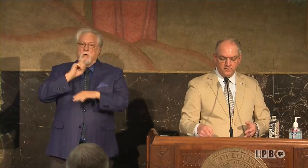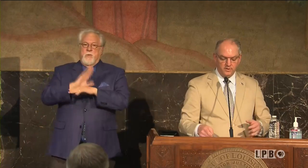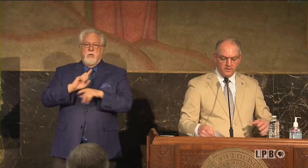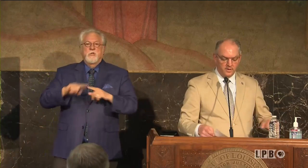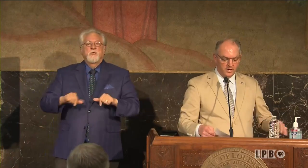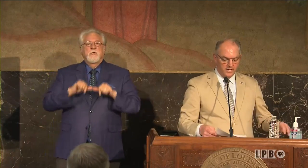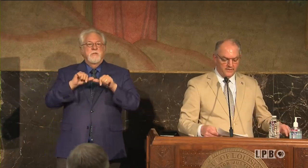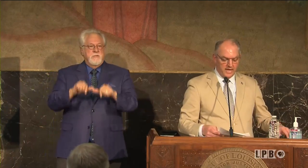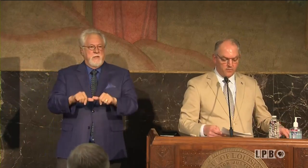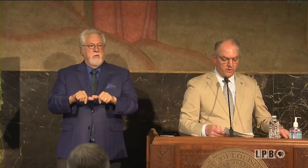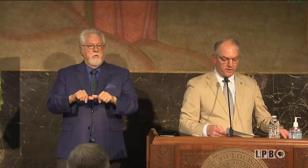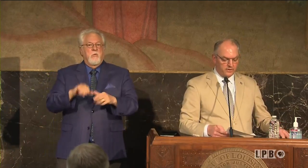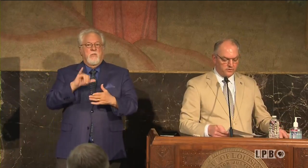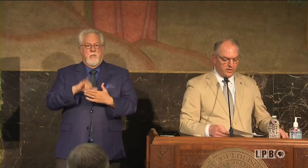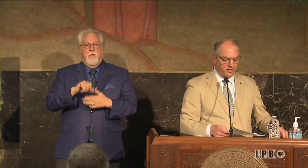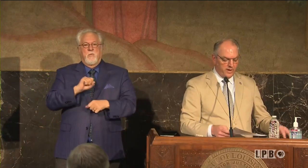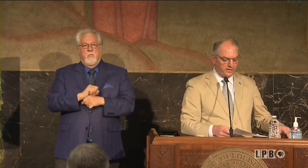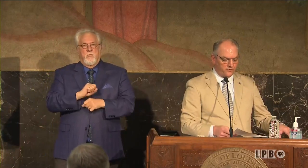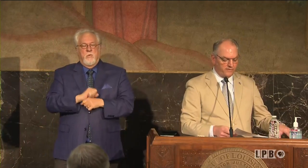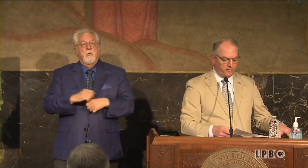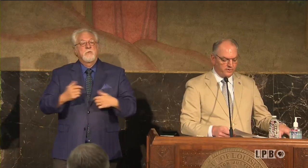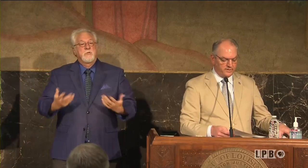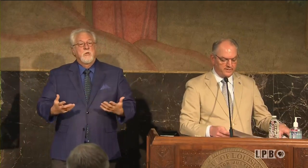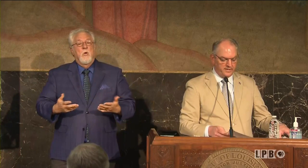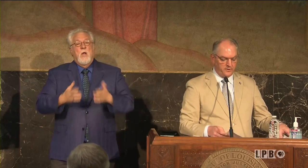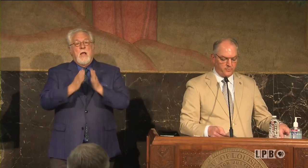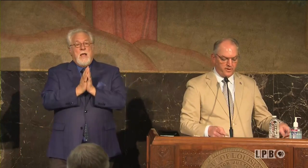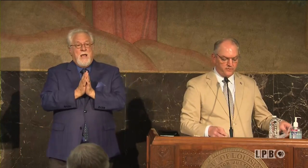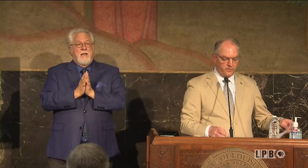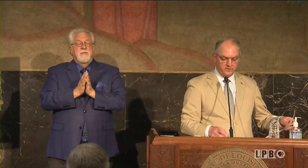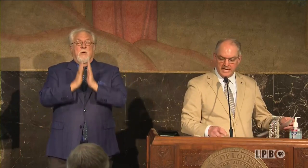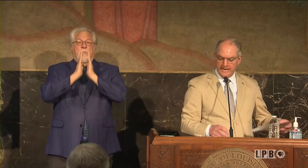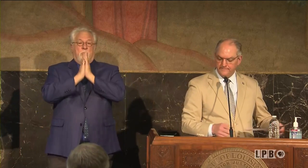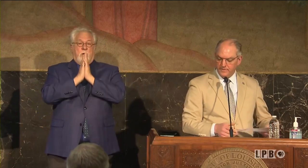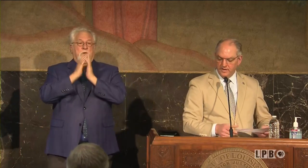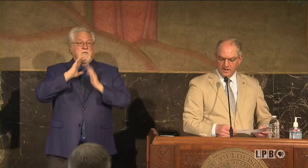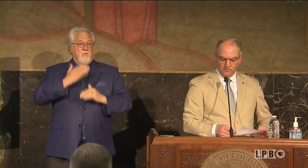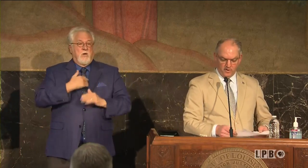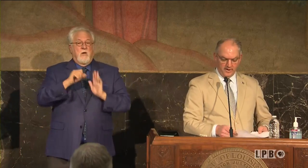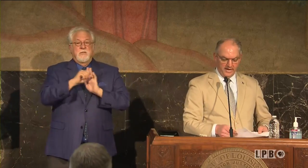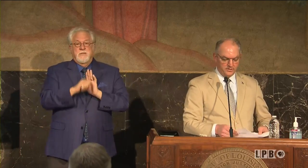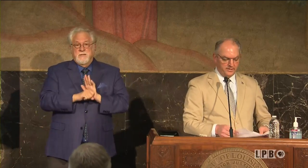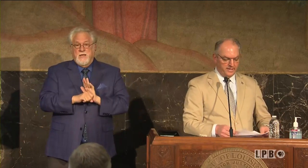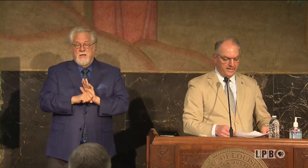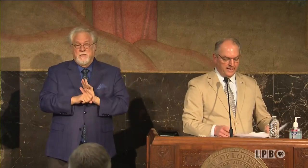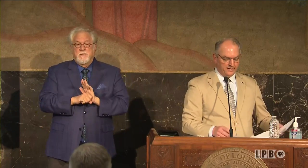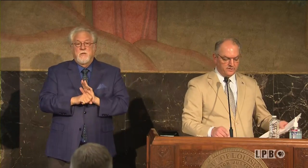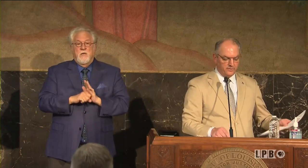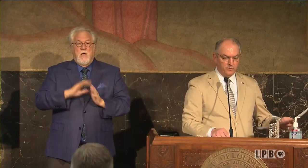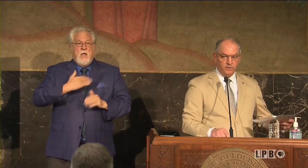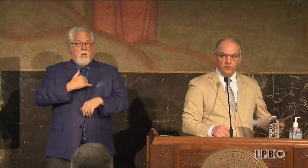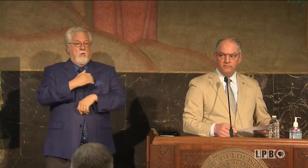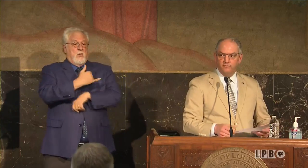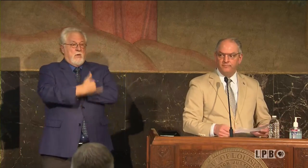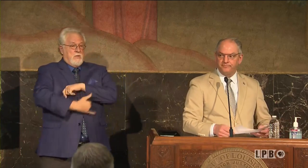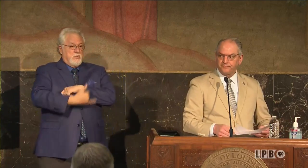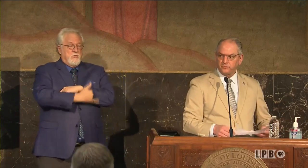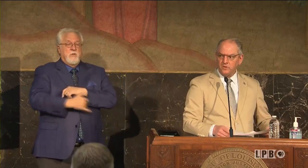aware of that work. So I do ask for everyone's continued prayers for our state, for our nation, and so that we